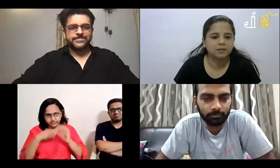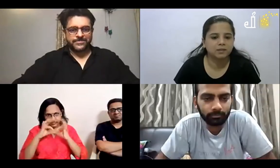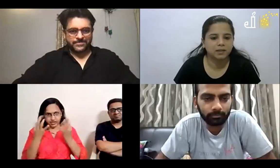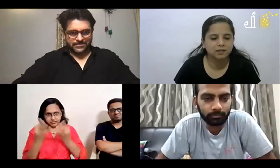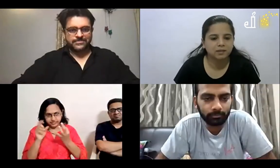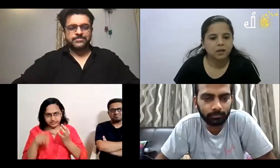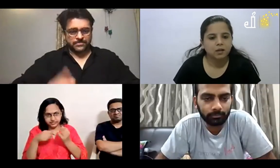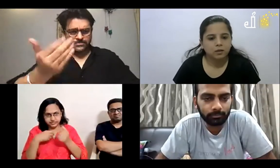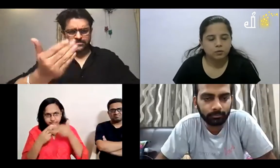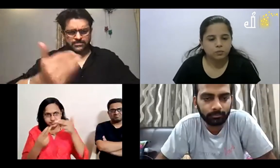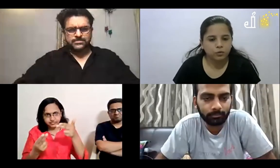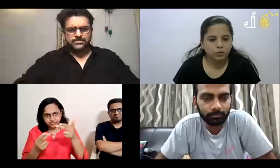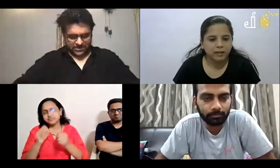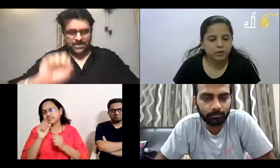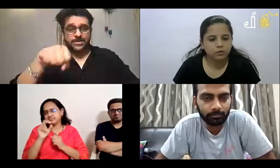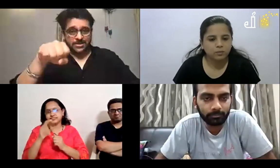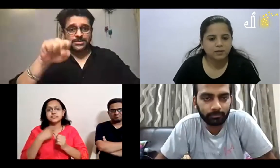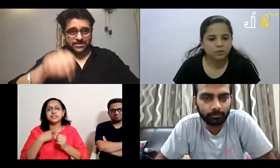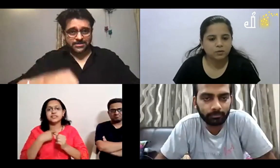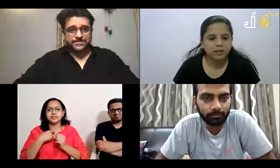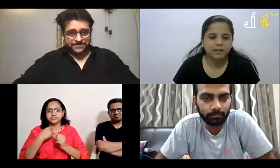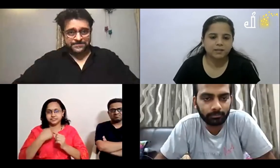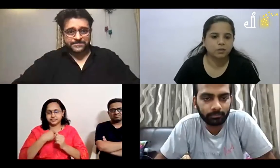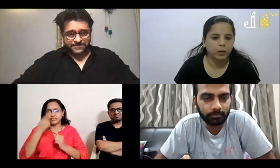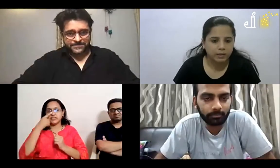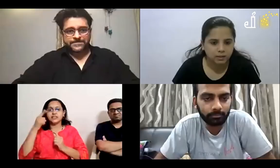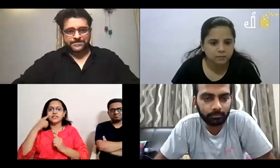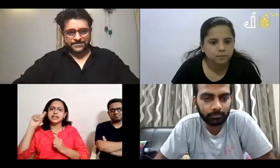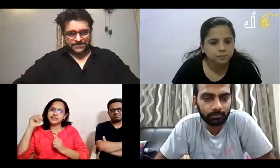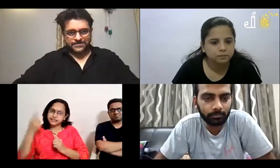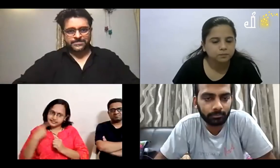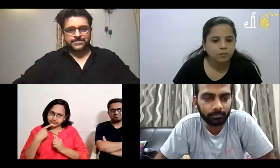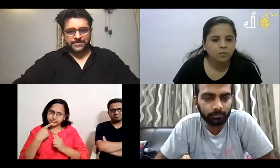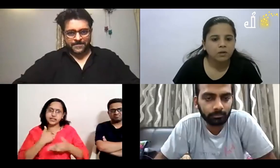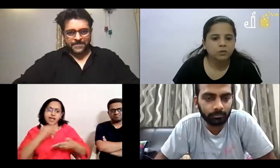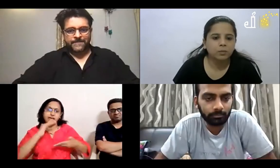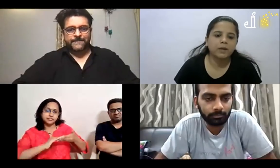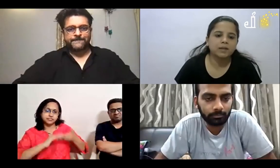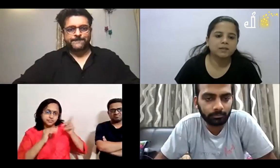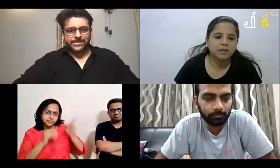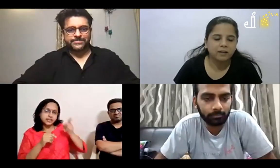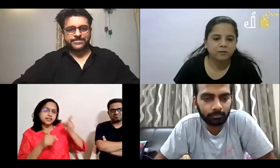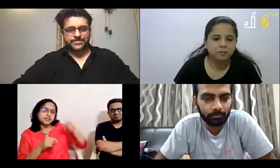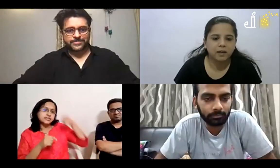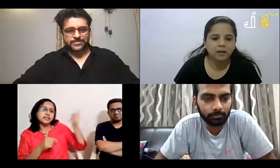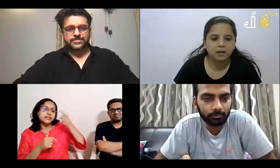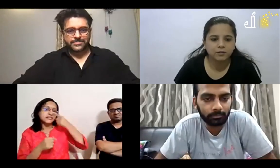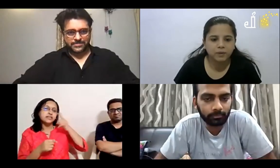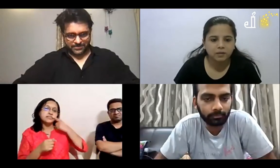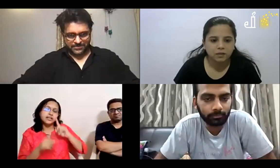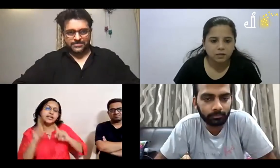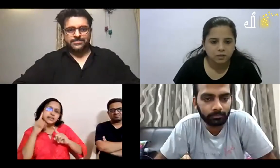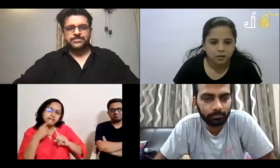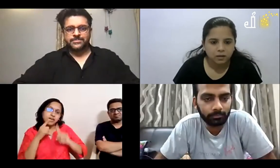is this. Would you like me to share my story? Yes, go ahead. So my parents are deaf. My